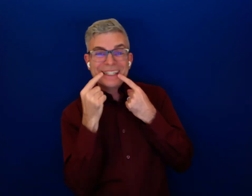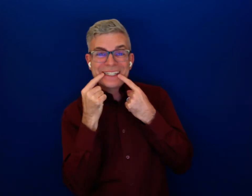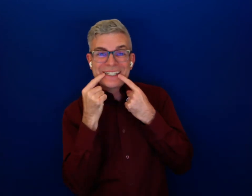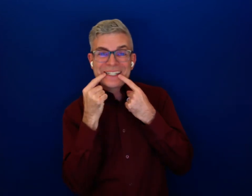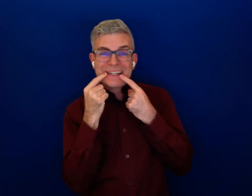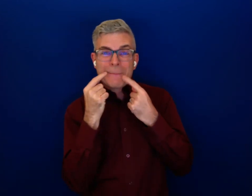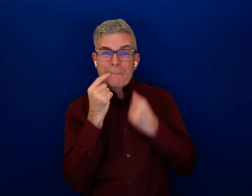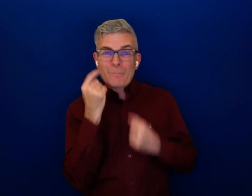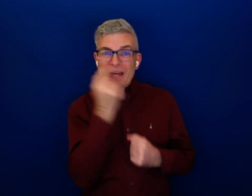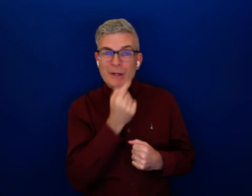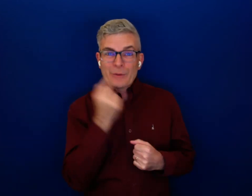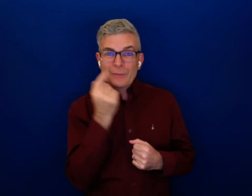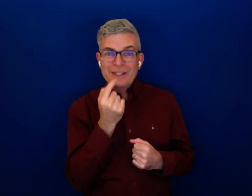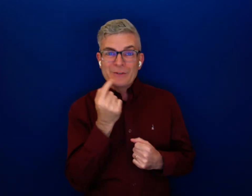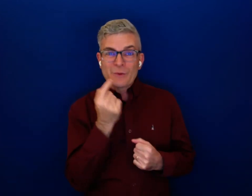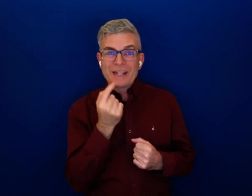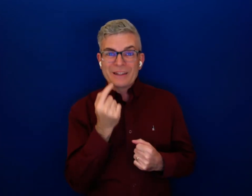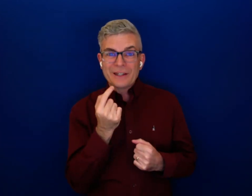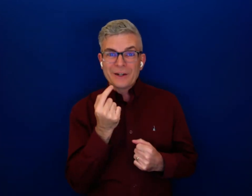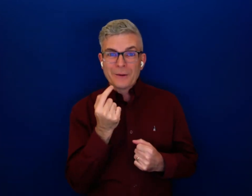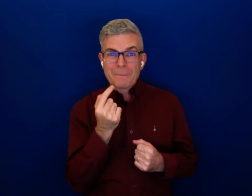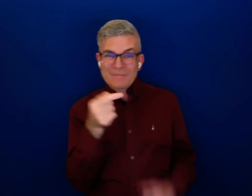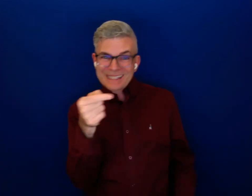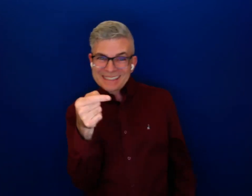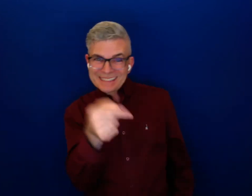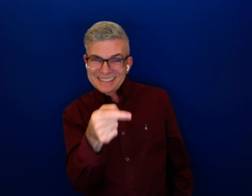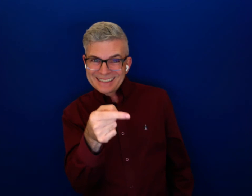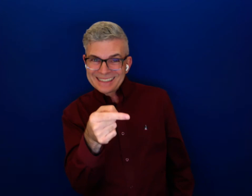this mouth means right there.